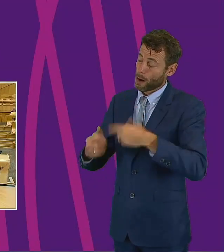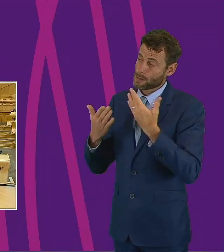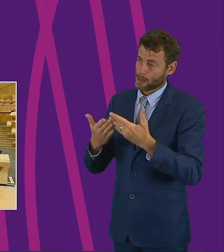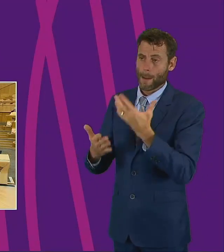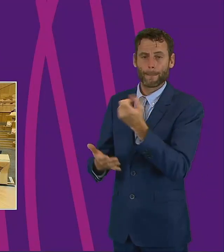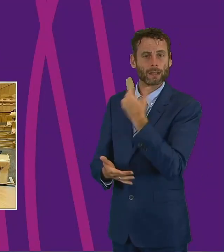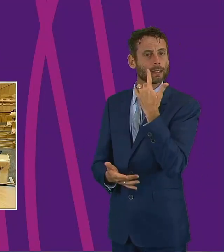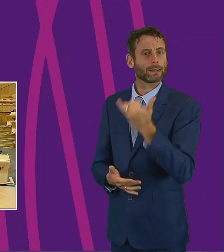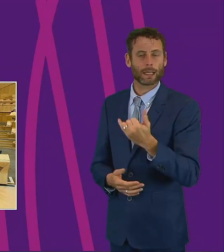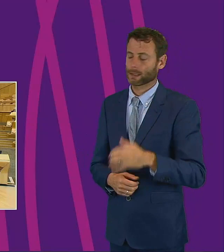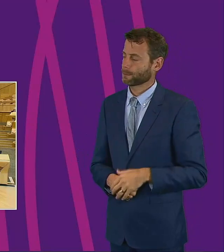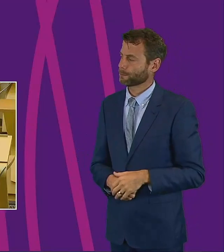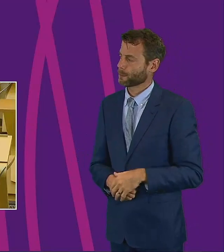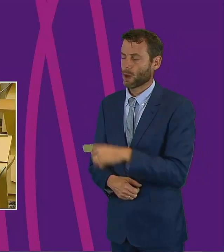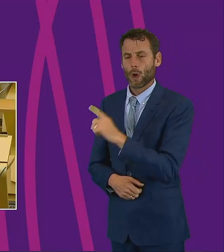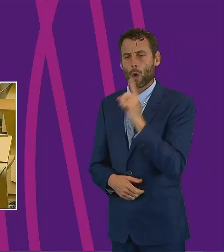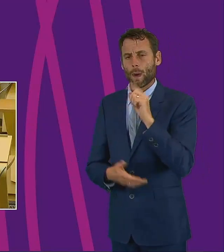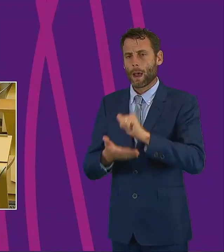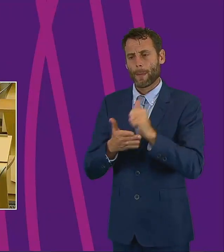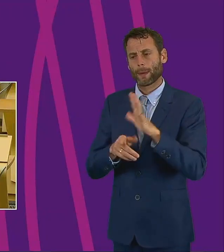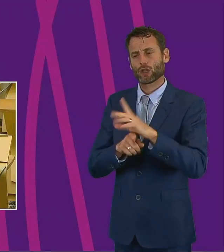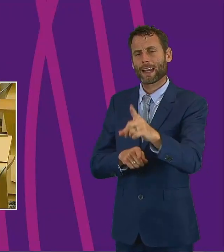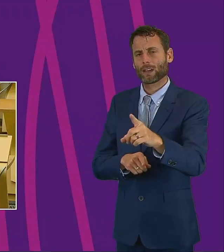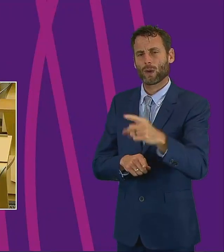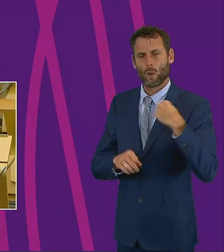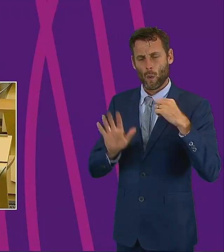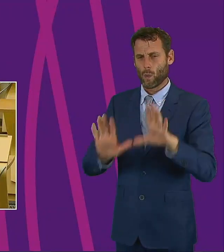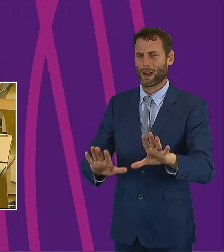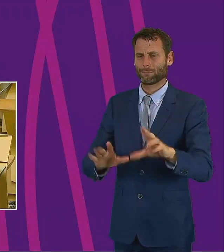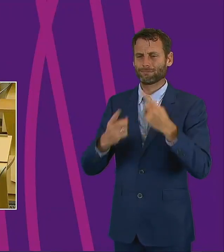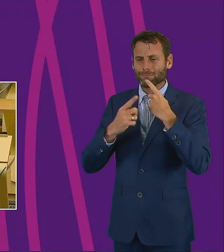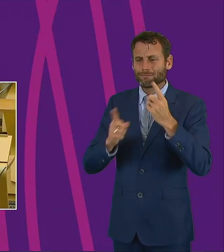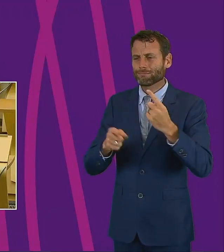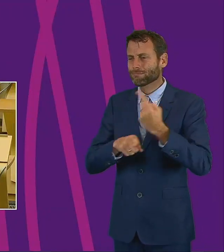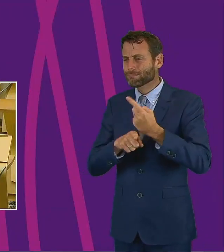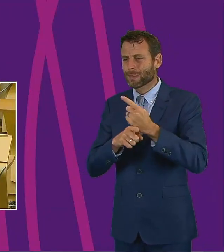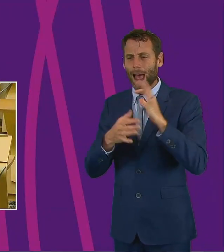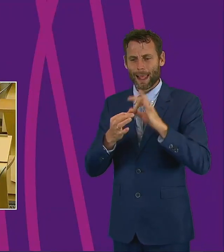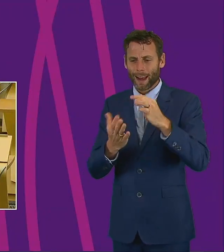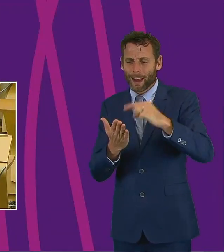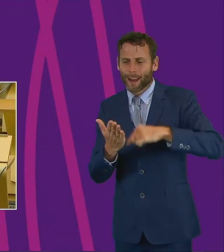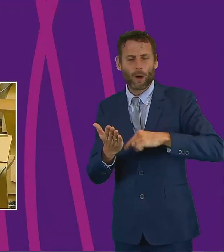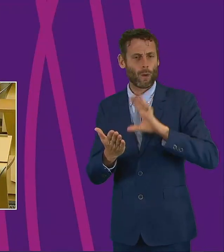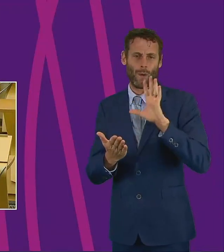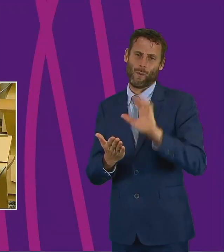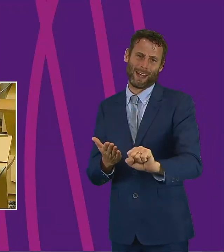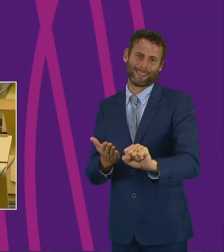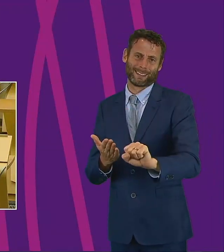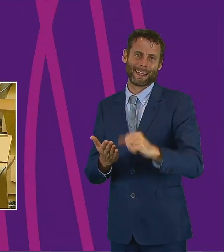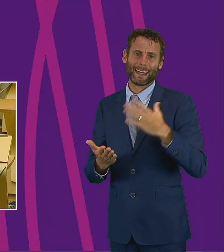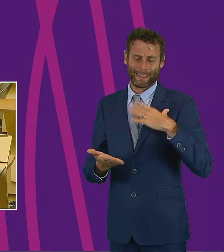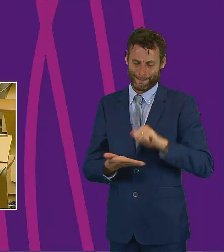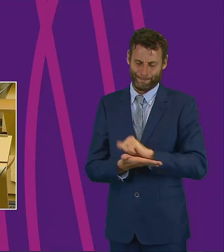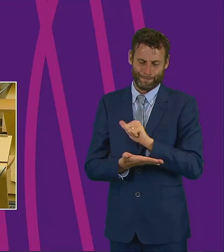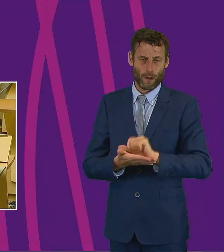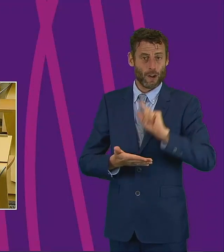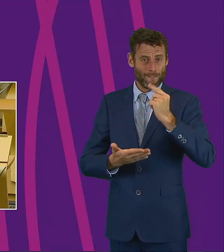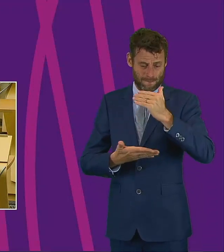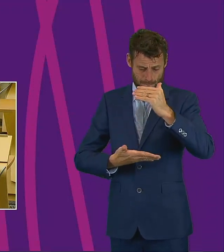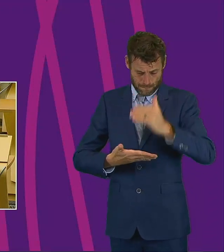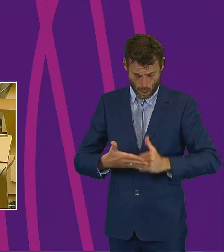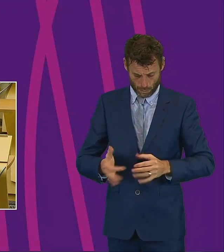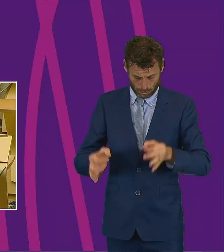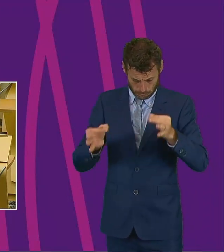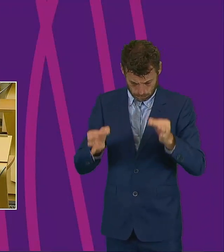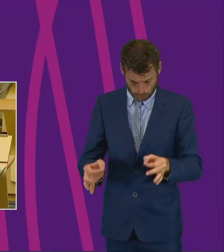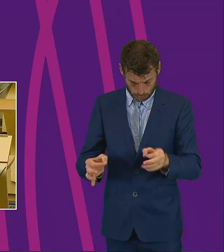the updated guidance. So I'm not going to give the specific detail on that, because I want to make sure that we are properly finalising that and taking the decisions that we